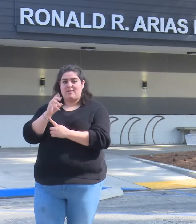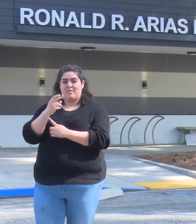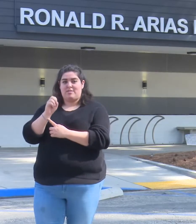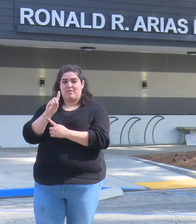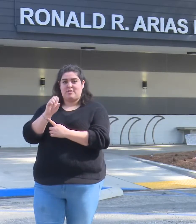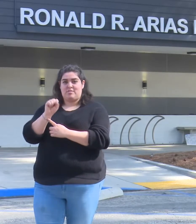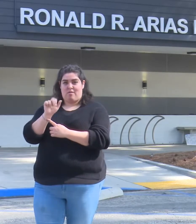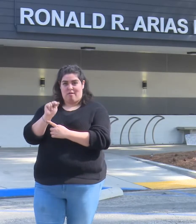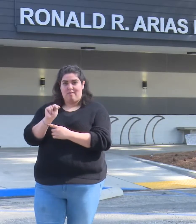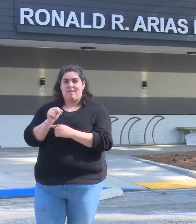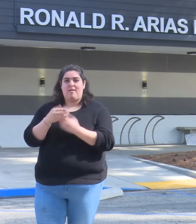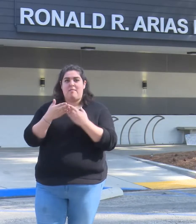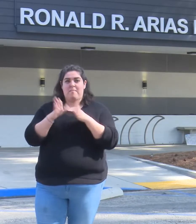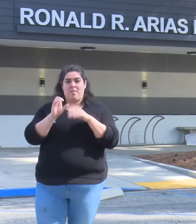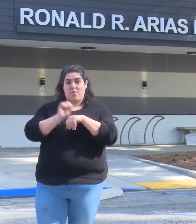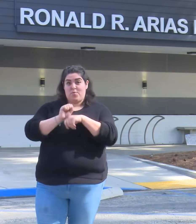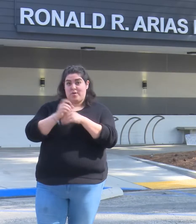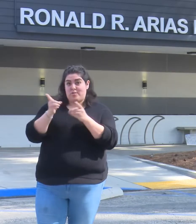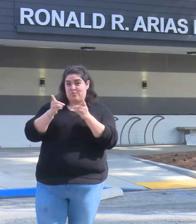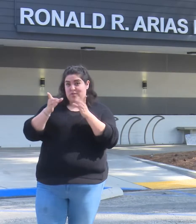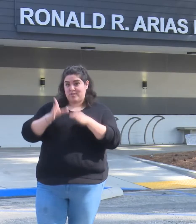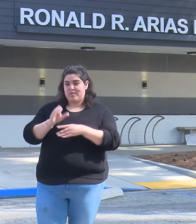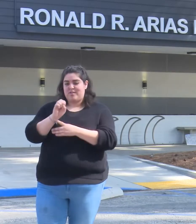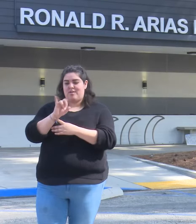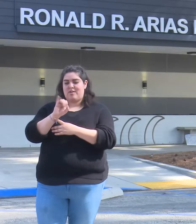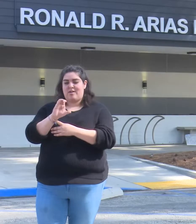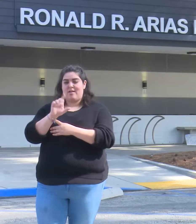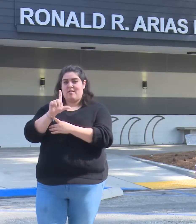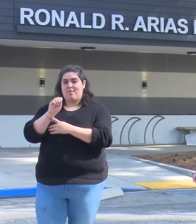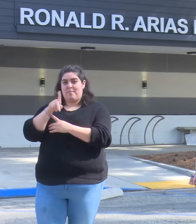our Public Works Director, Eric Lopez,